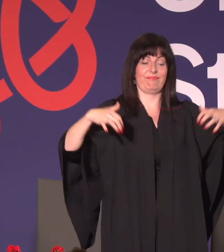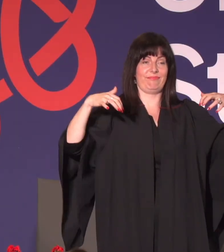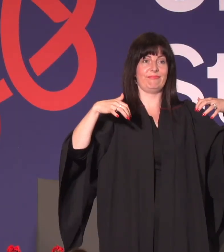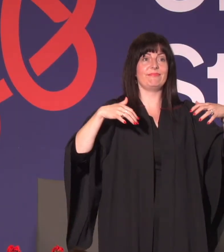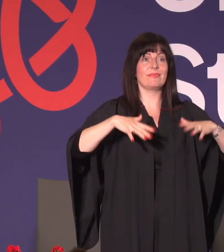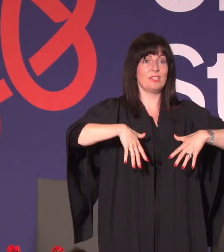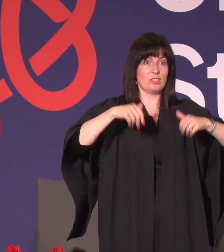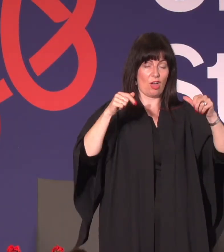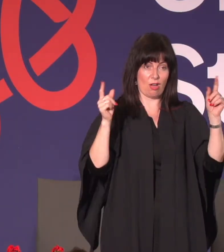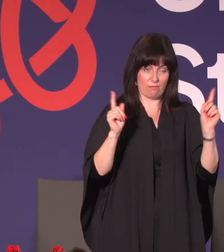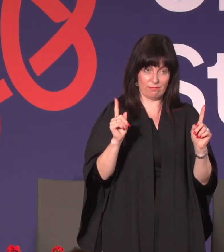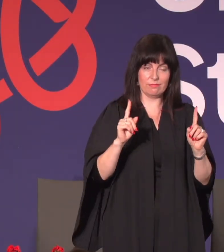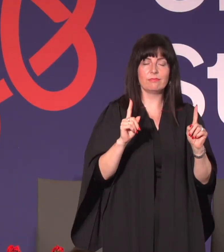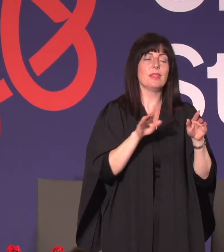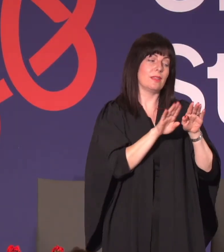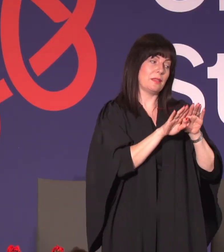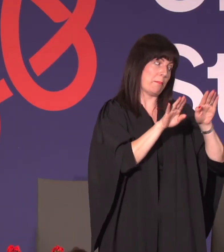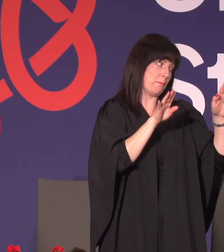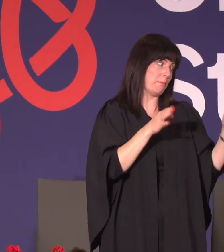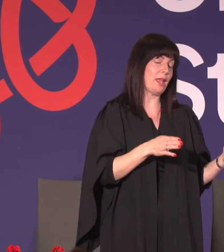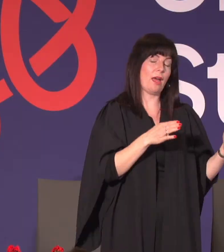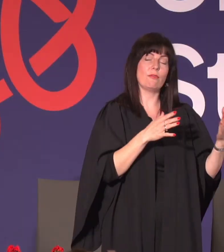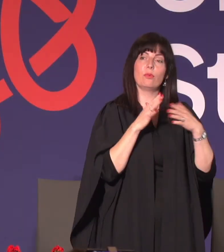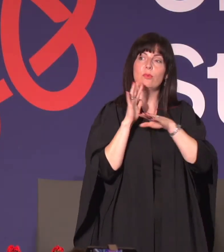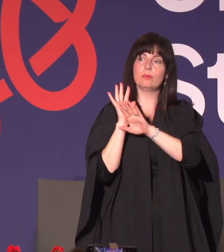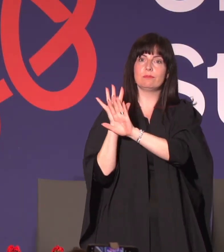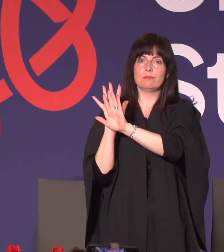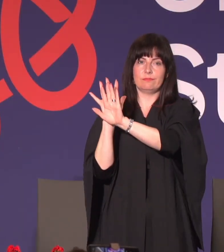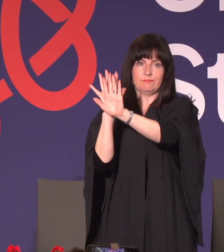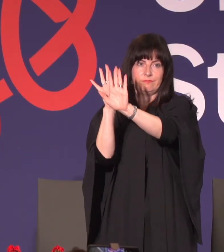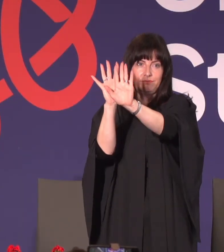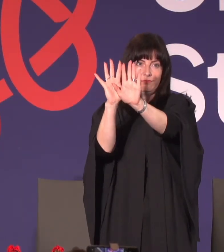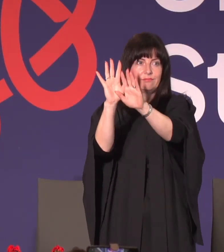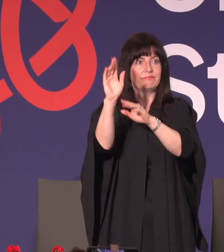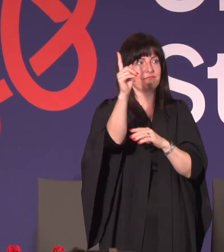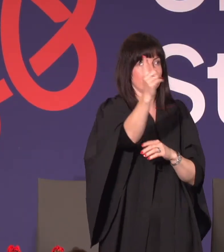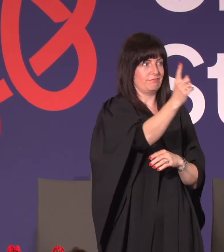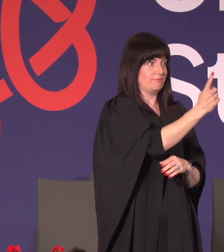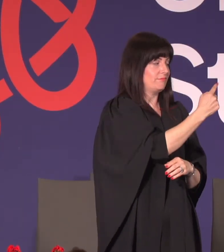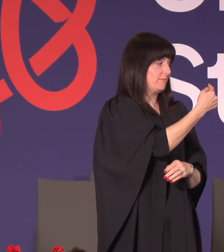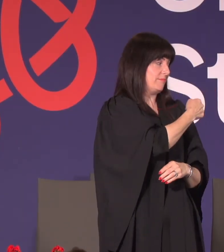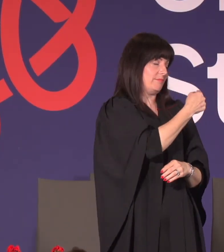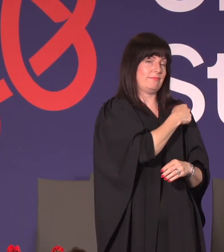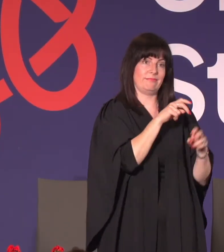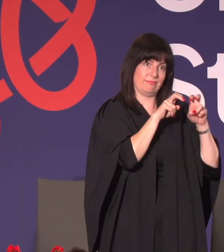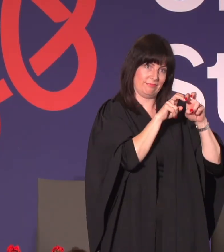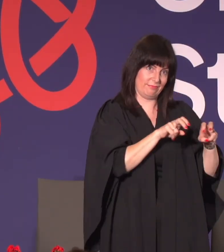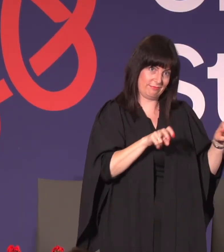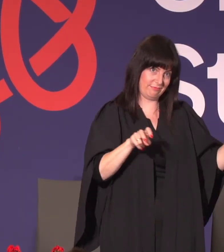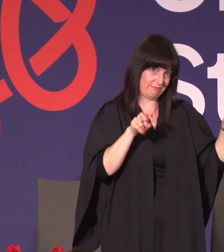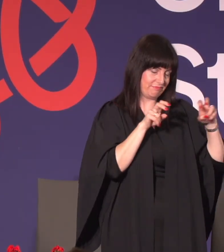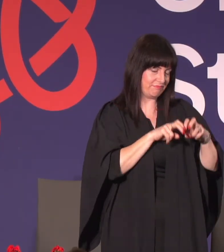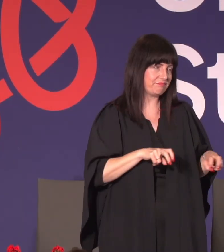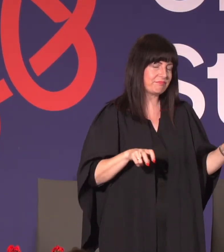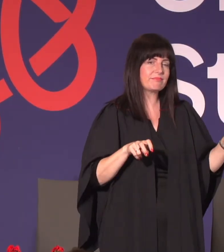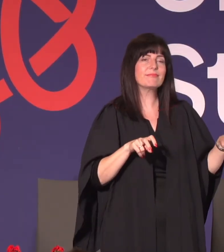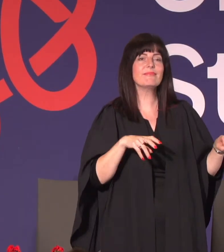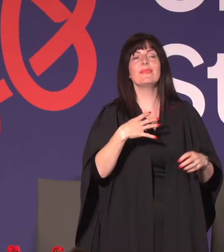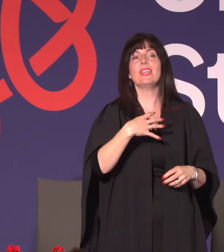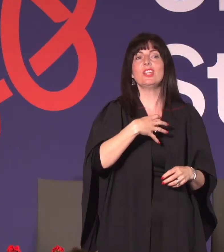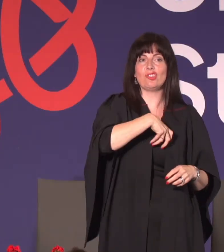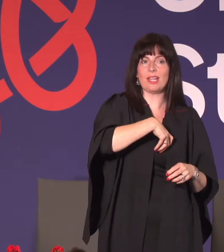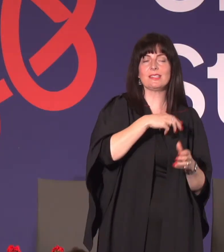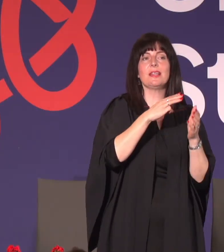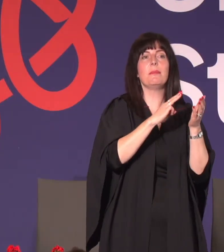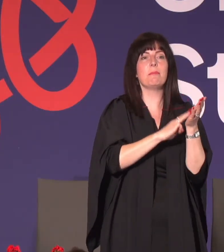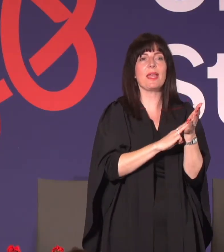as the platform party makes their way through the hall to the seats behind me. Our Chancellor, Major